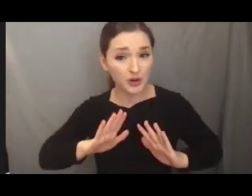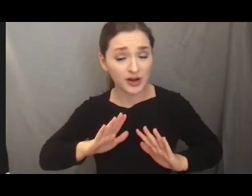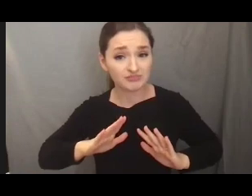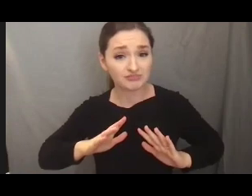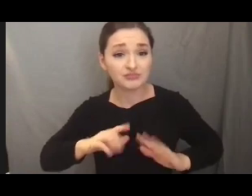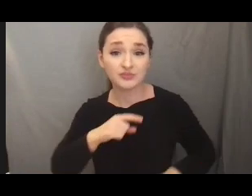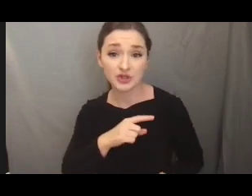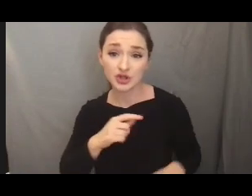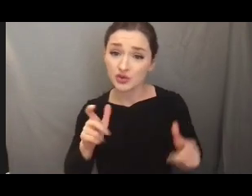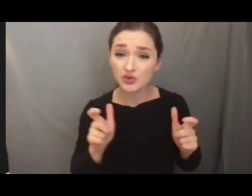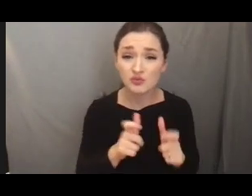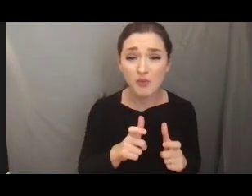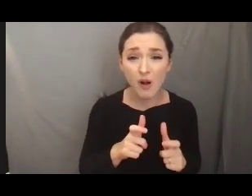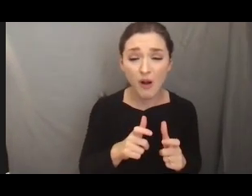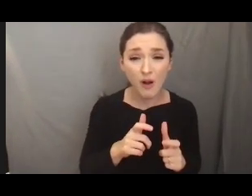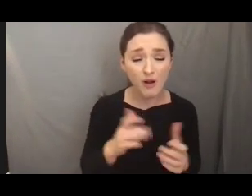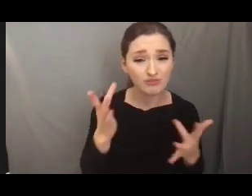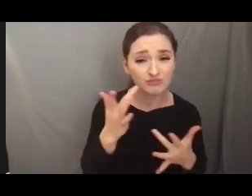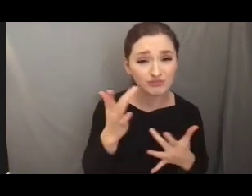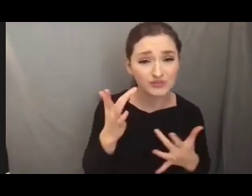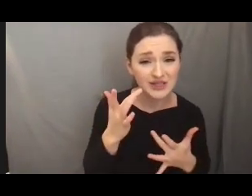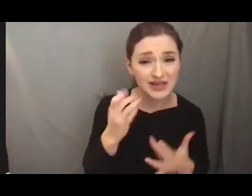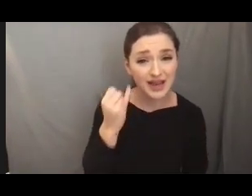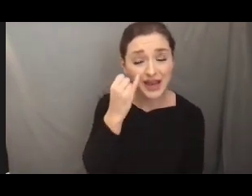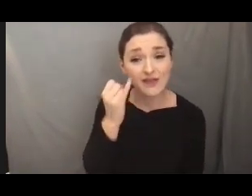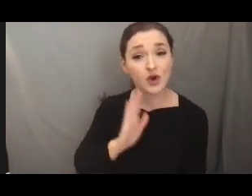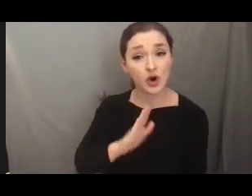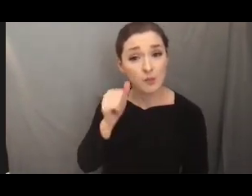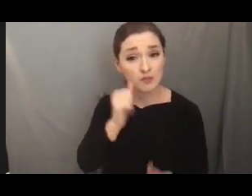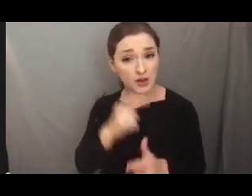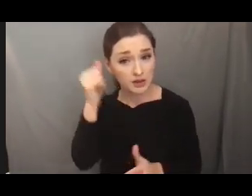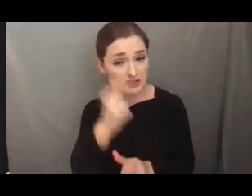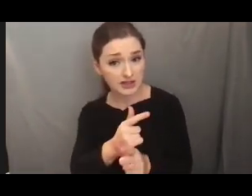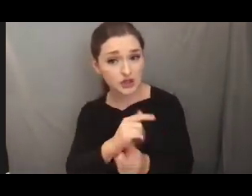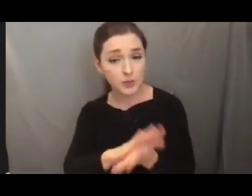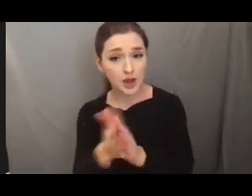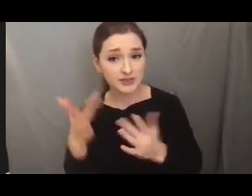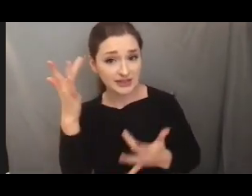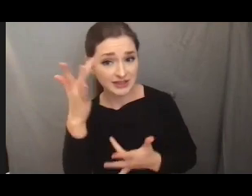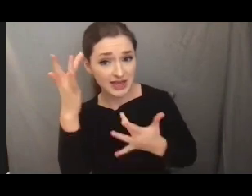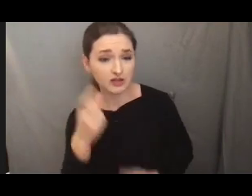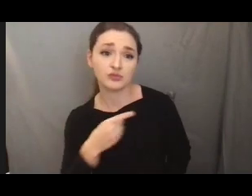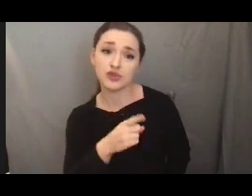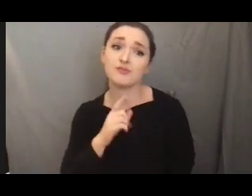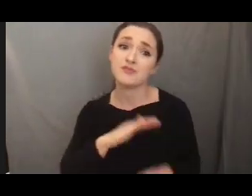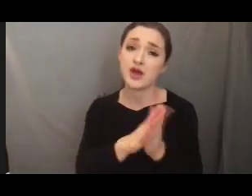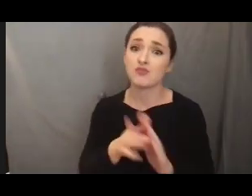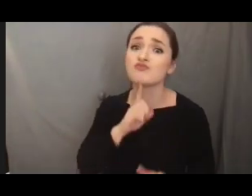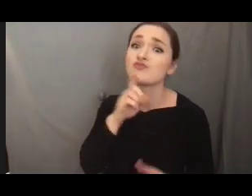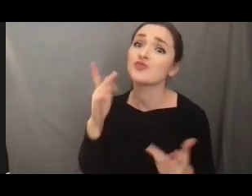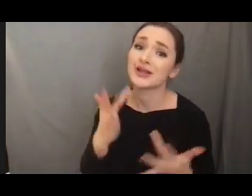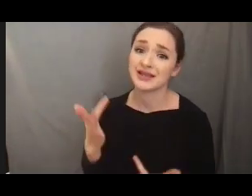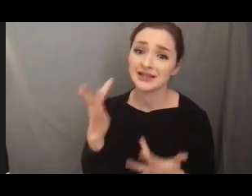If a brother or a sister had a cold, she got double pneumonia. If one of them had measles, Wilma got measles too, plus